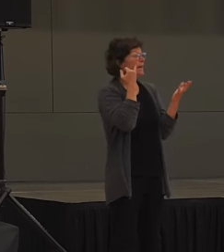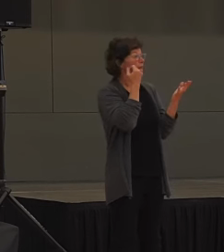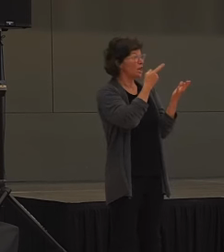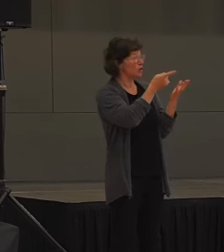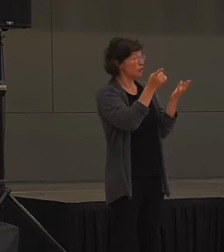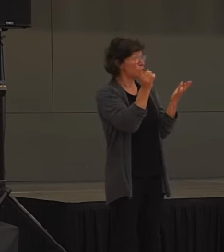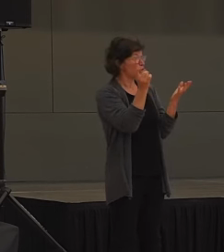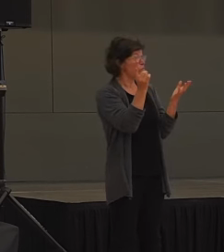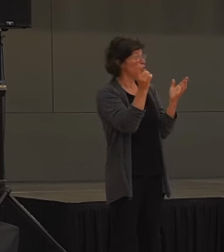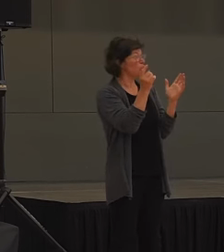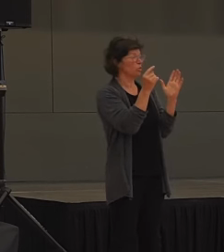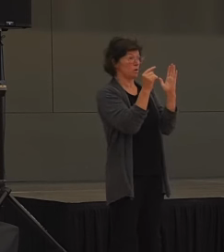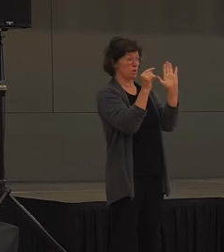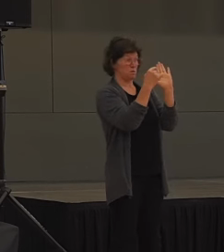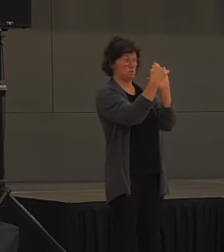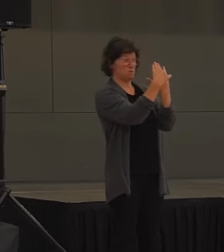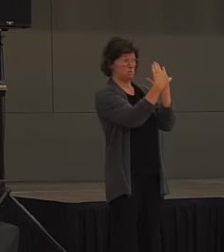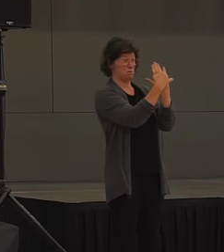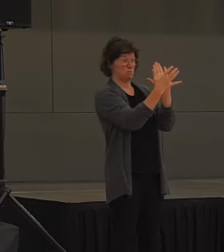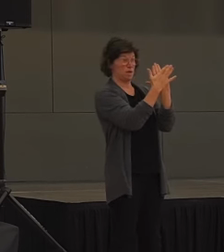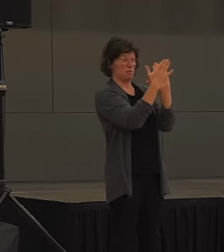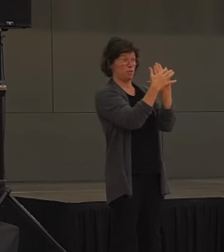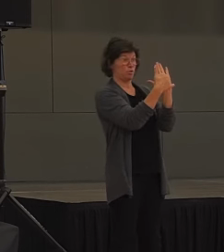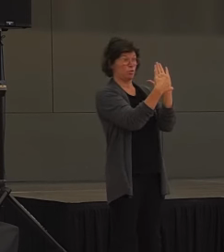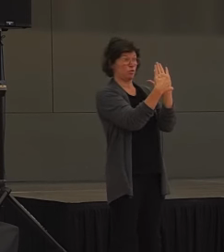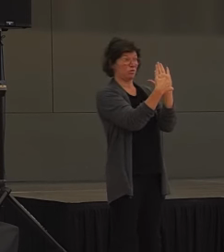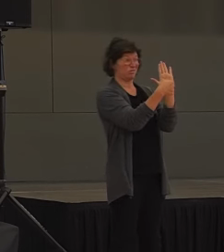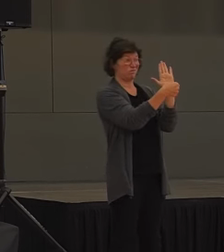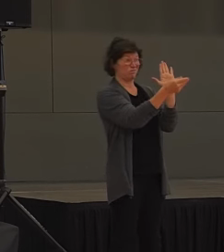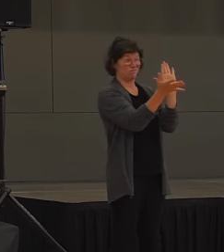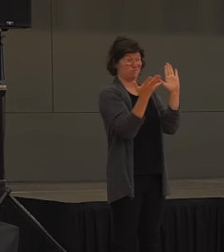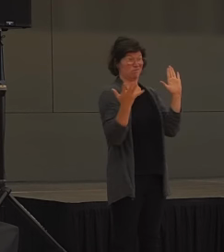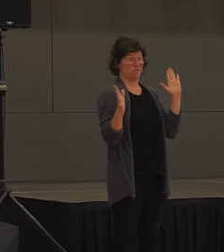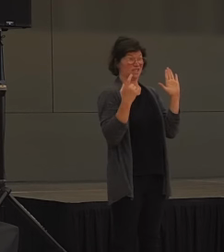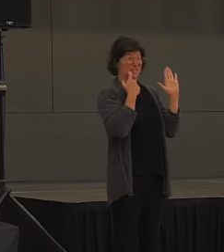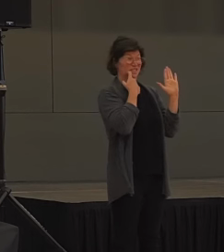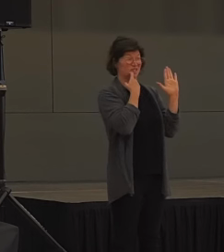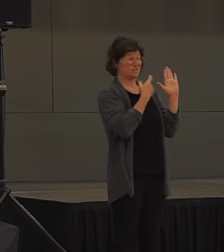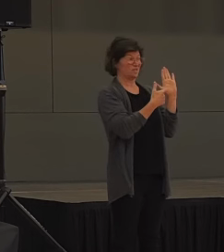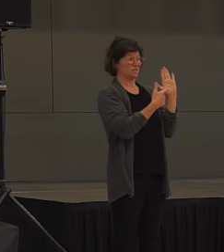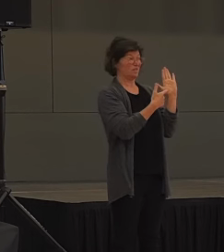you're on this sheet now with me, you all should have a copy of this.